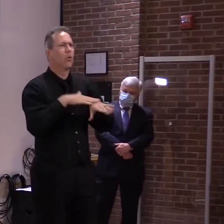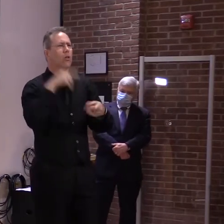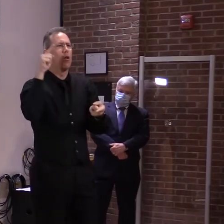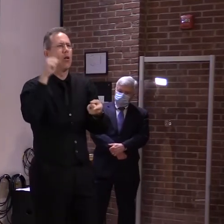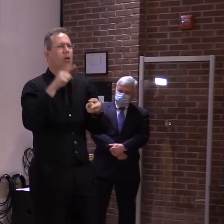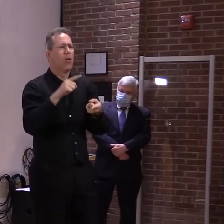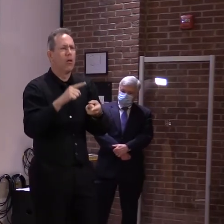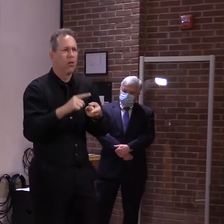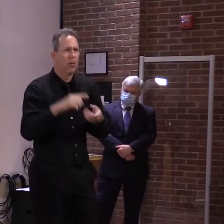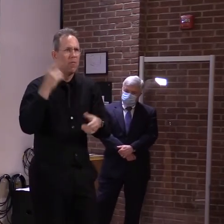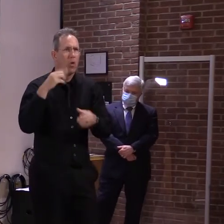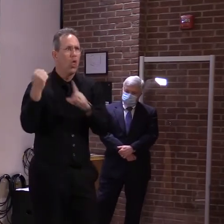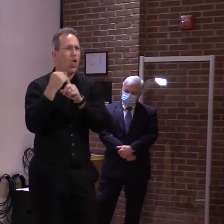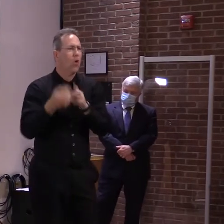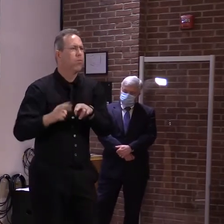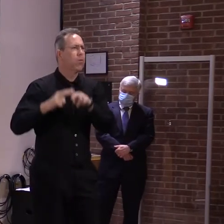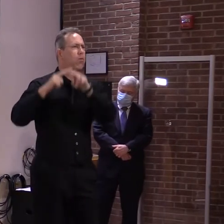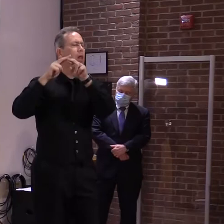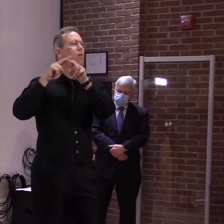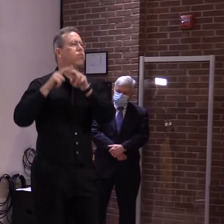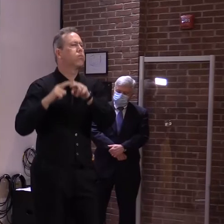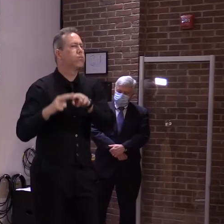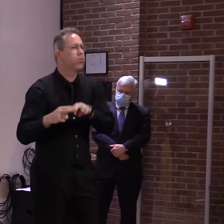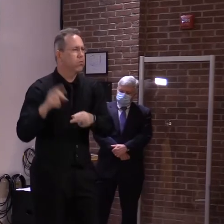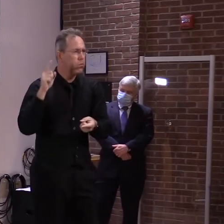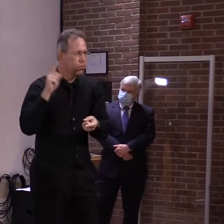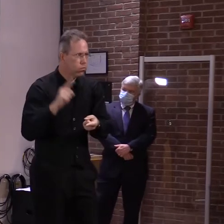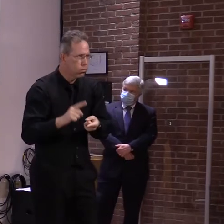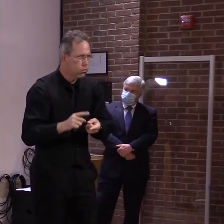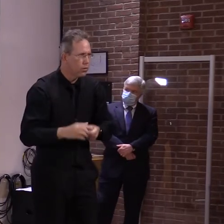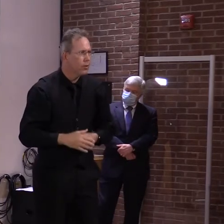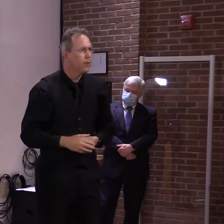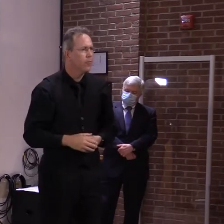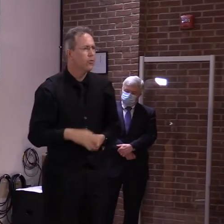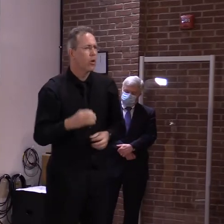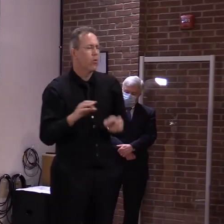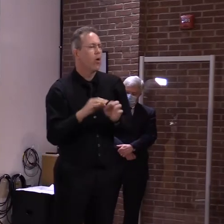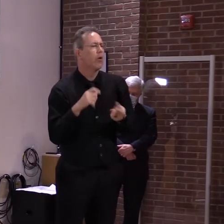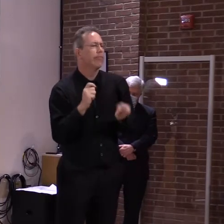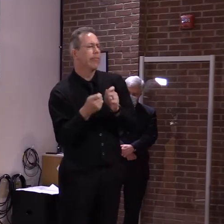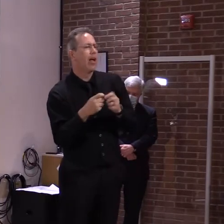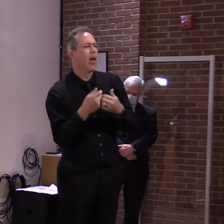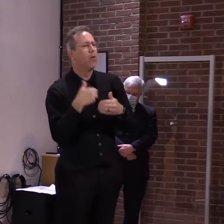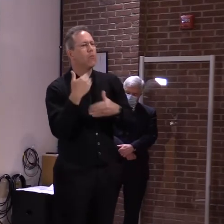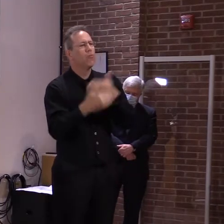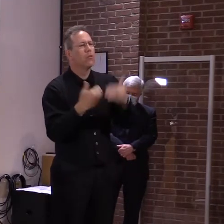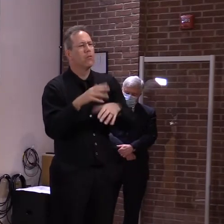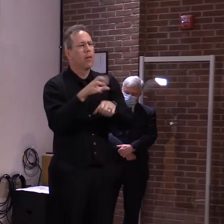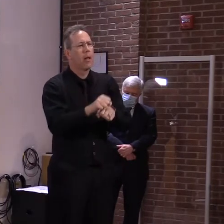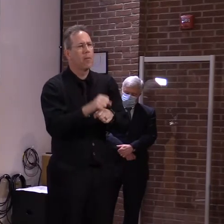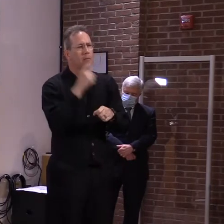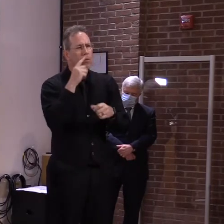the number of claims we could process, and we're working on that as well. But